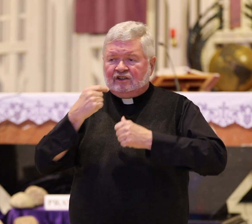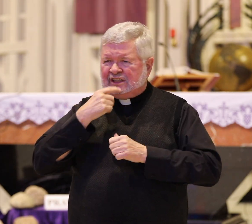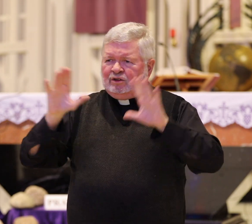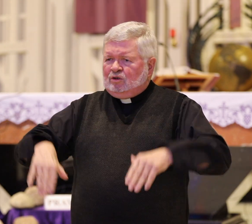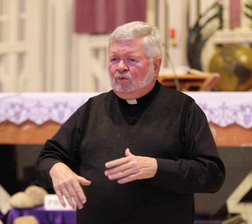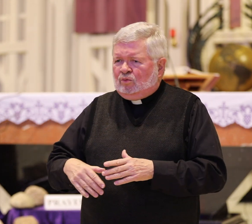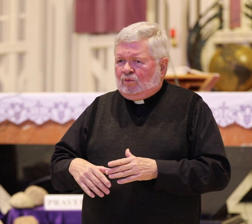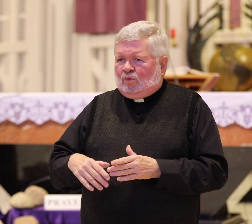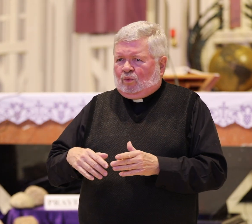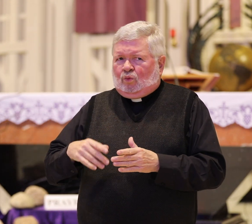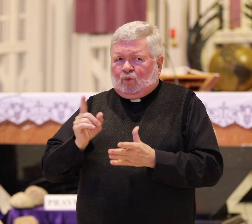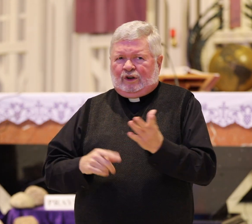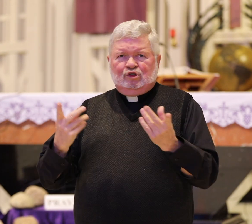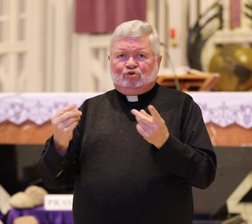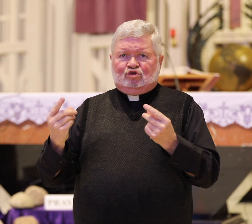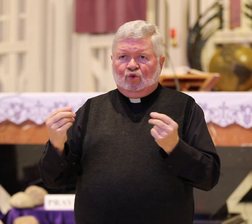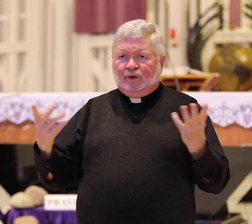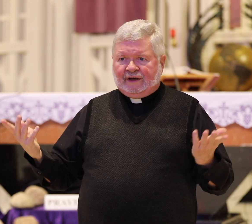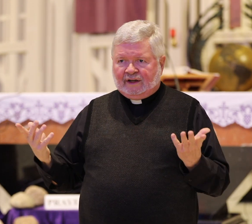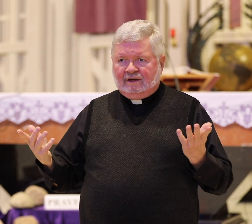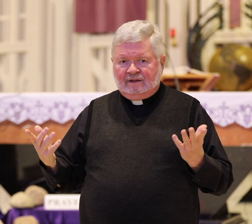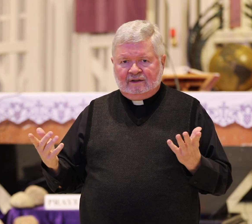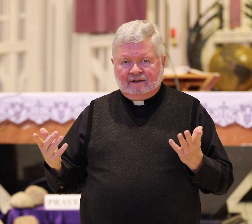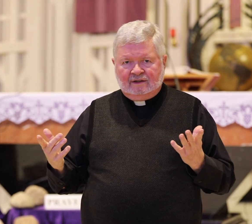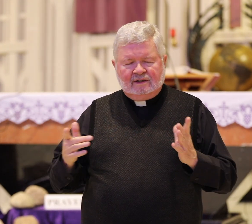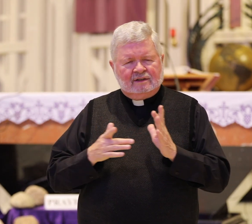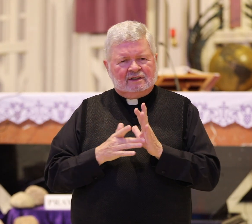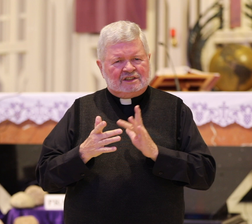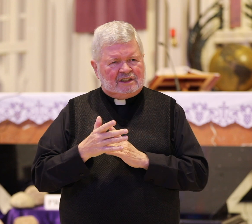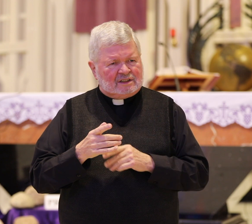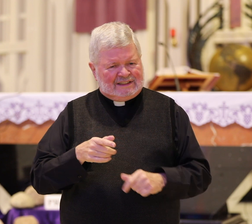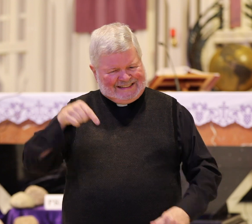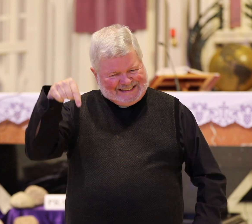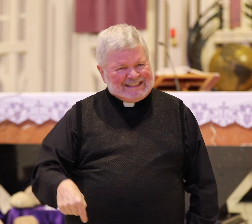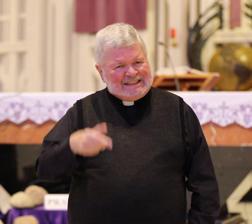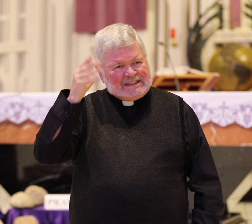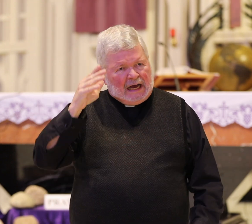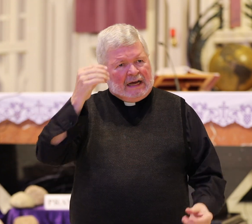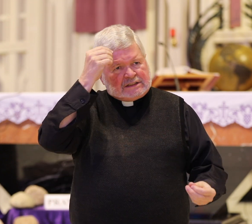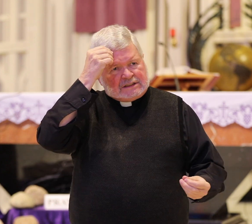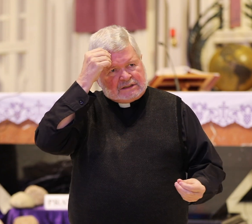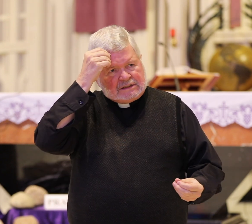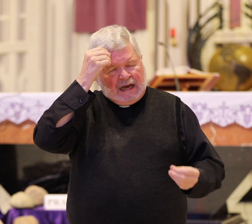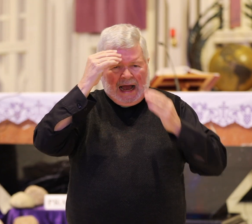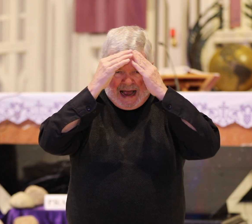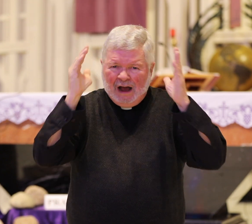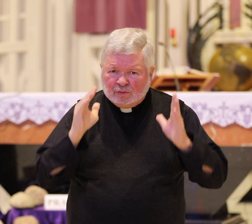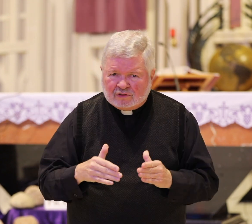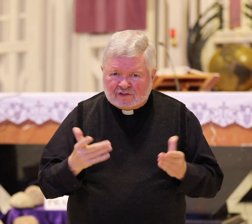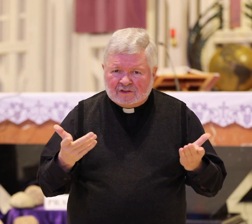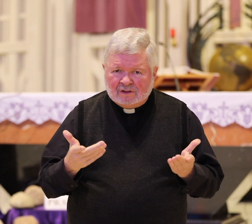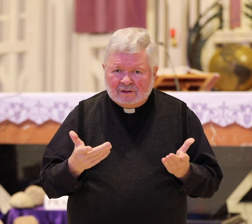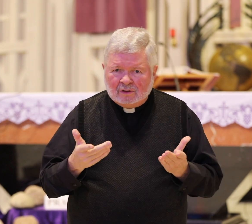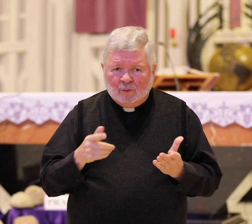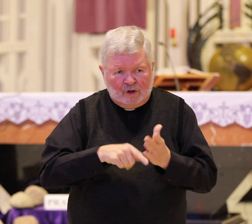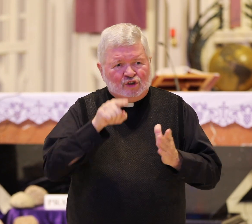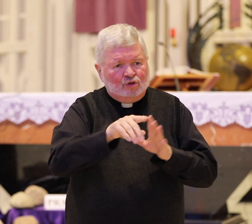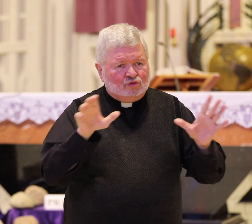say, what are you doing? And Jesus says, this is God's house. What are you